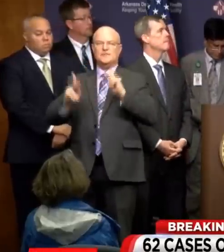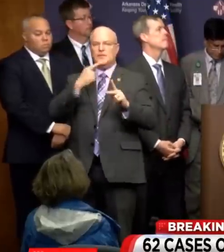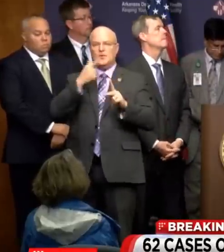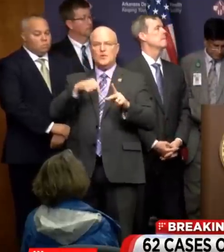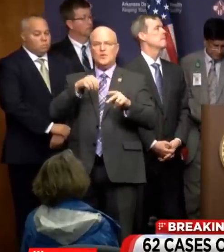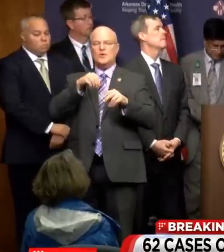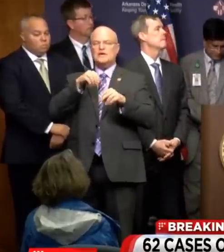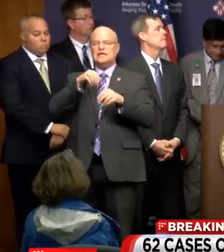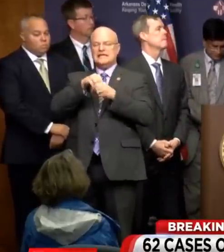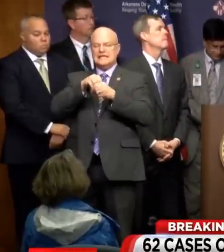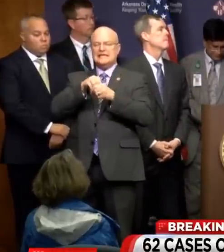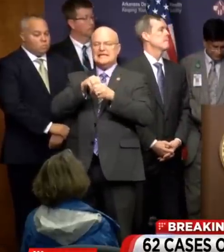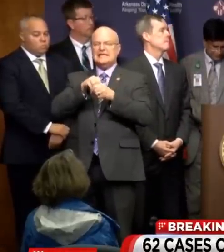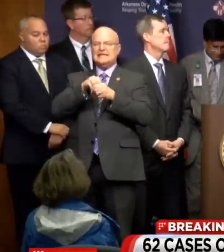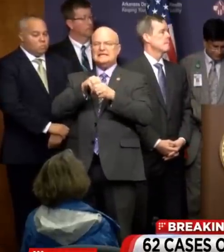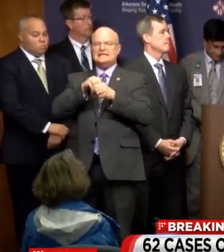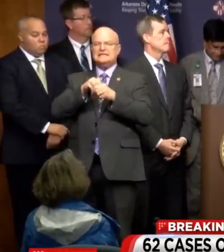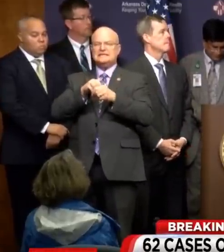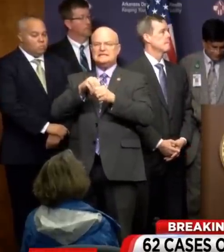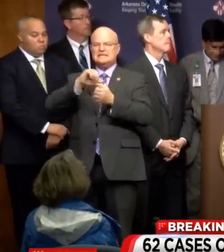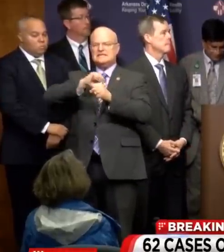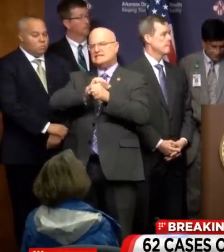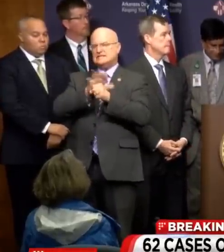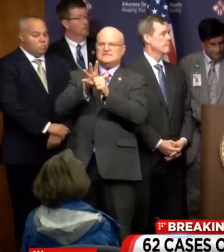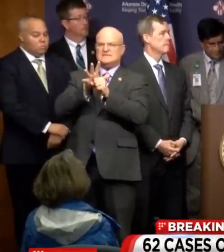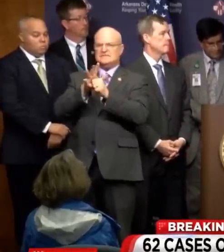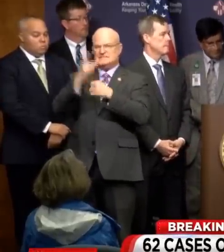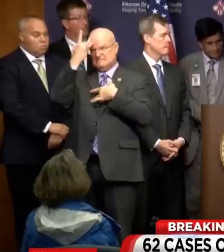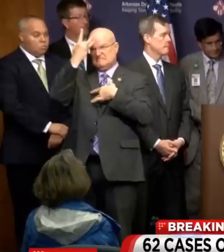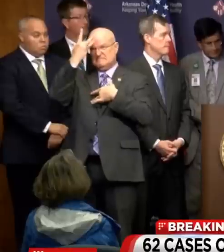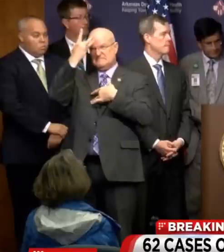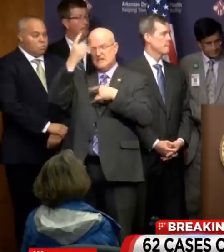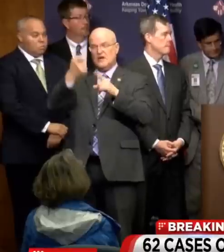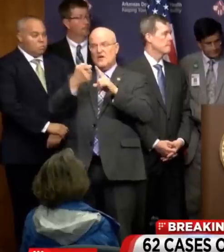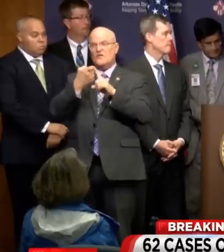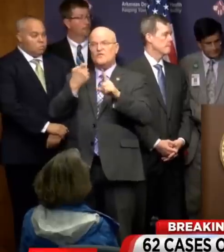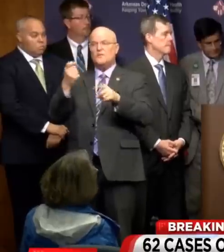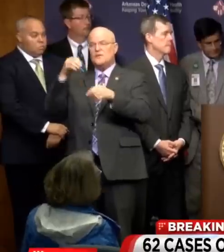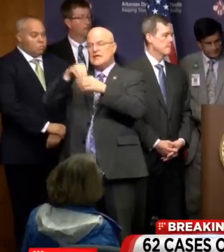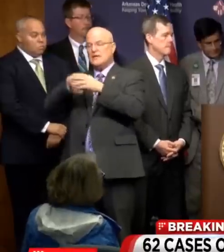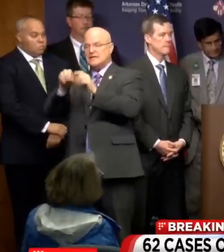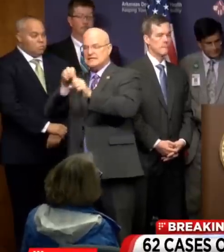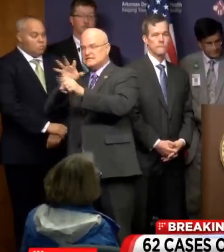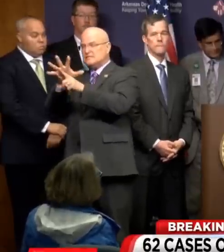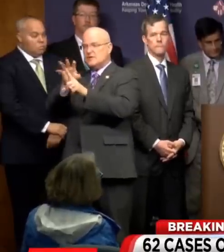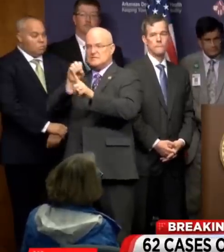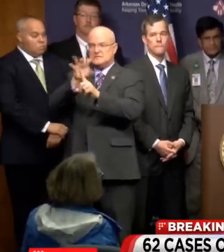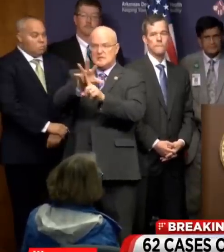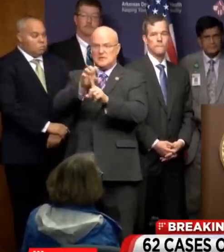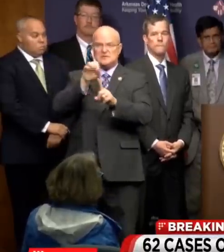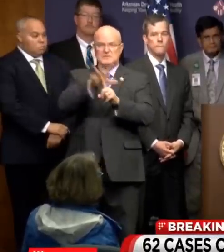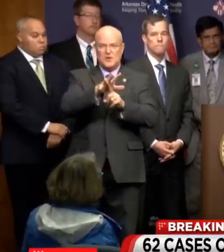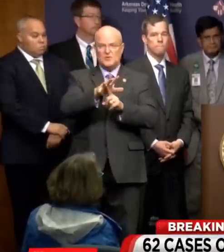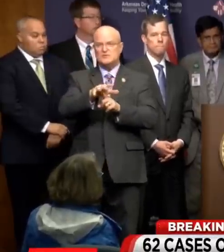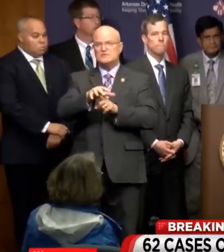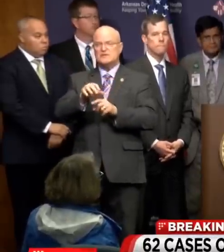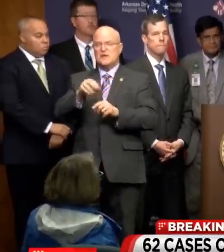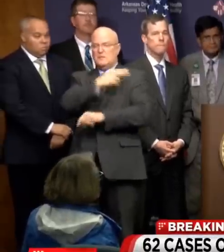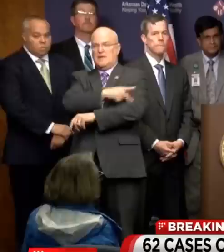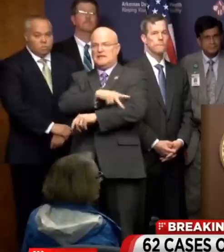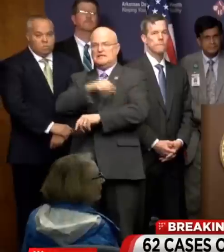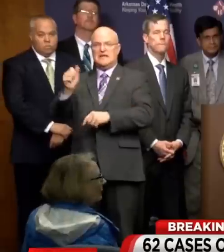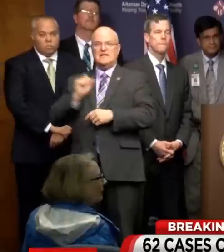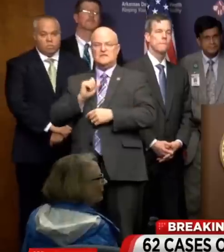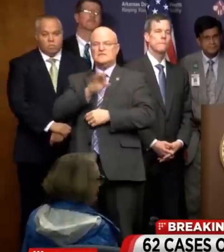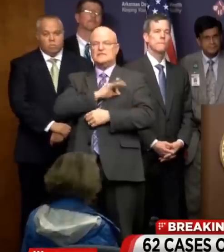who are incubating or who are, have active COVID-19 infection from coming in and exposing patients and other staff. Back here,